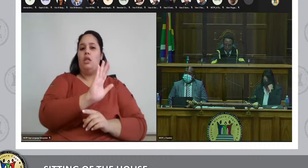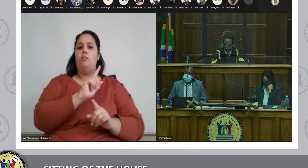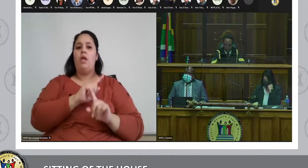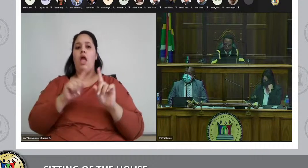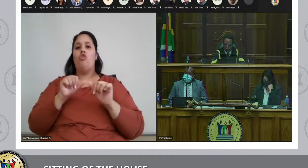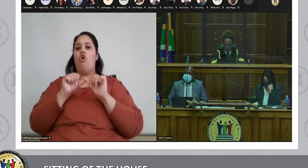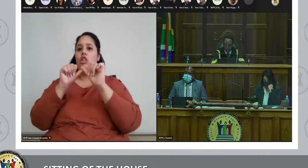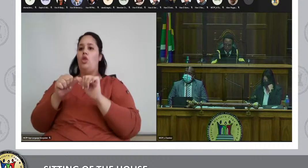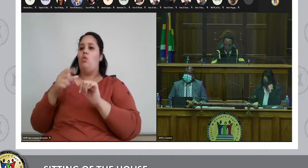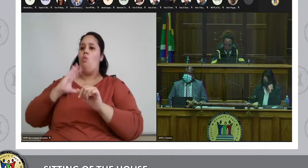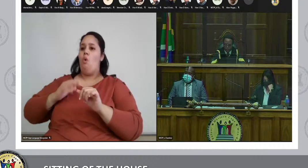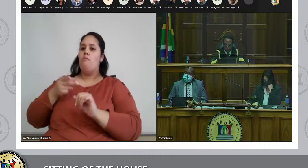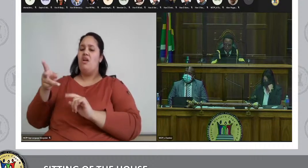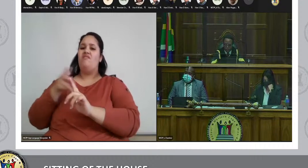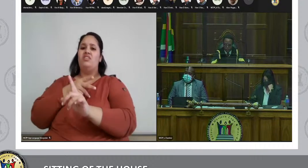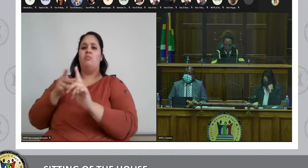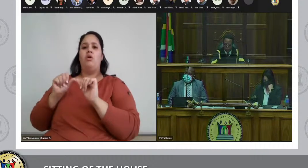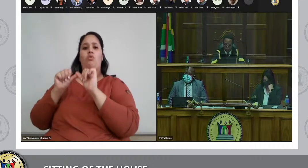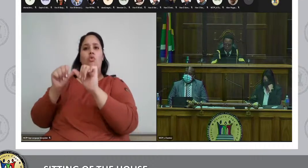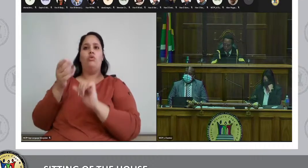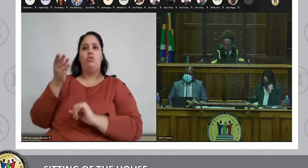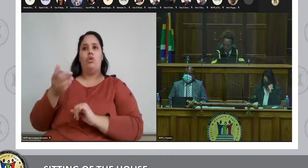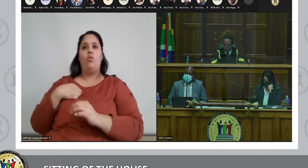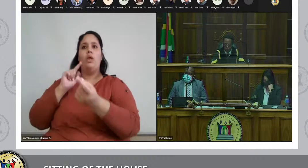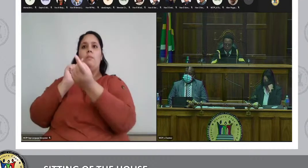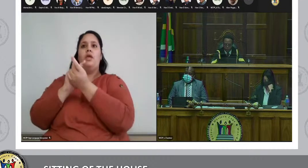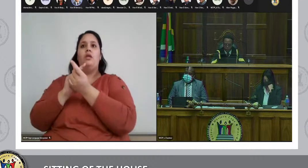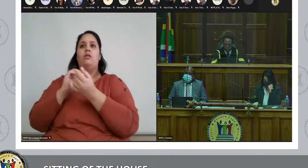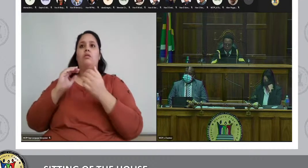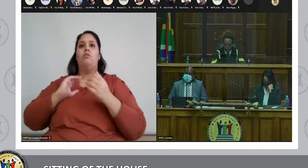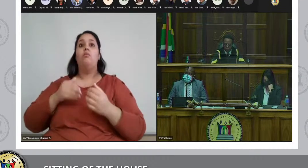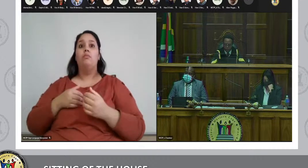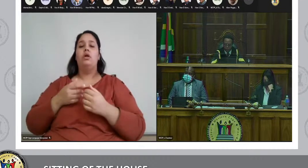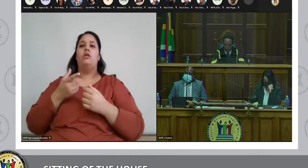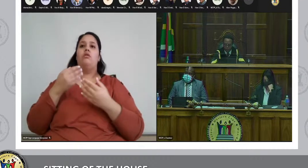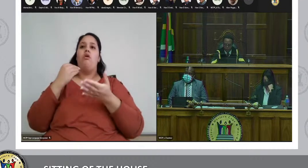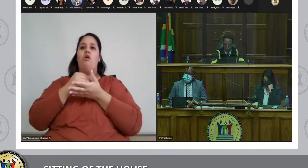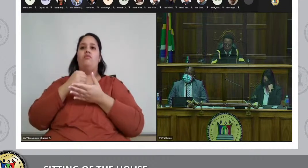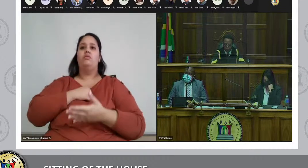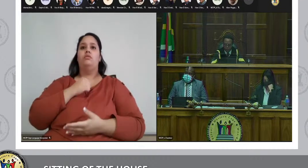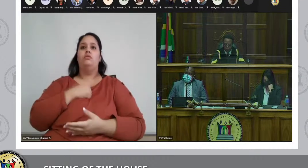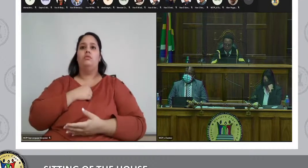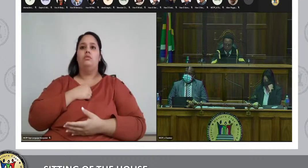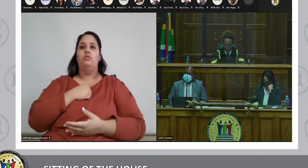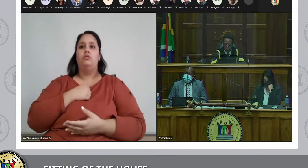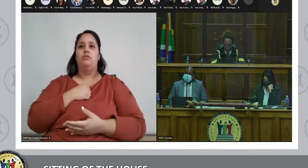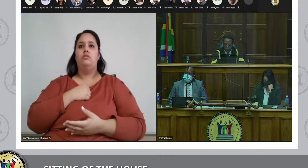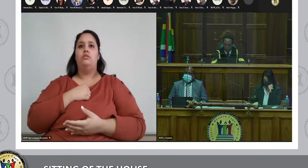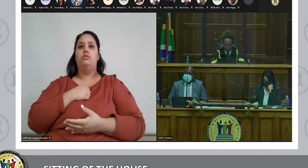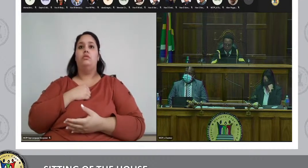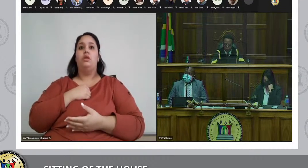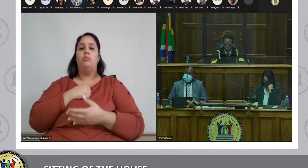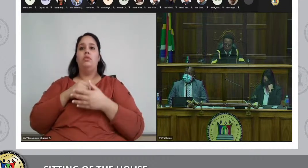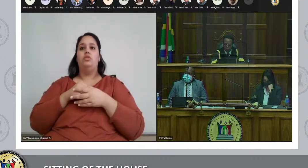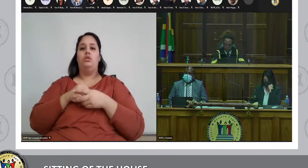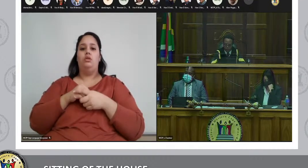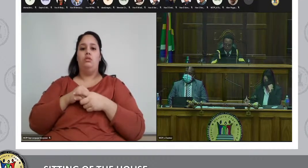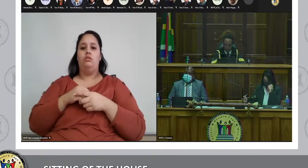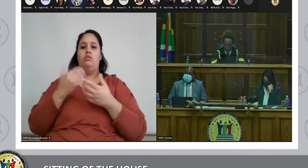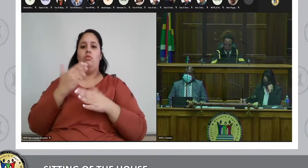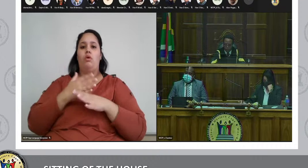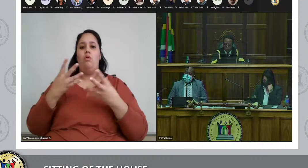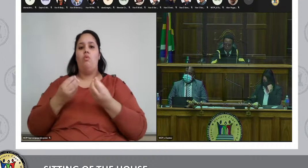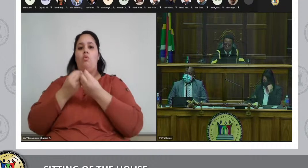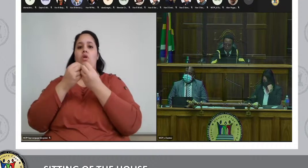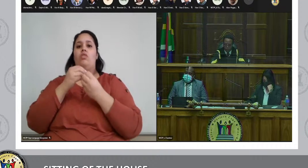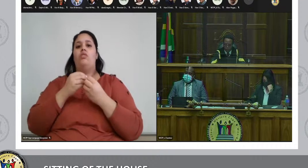victimize the woman. We met the woman and her husband in my office. The husband had been working in the United